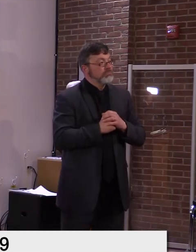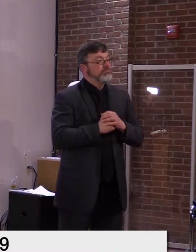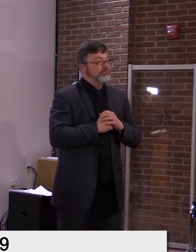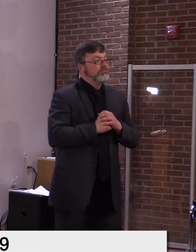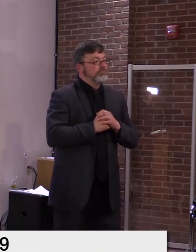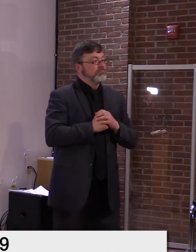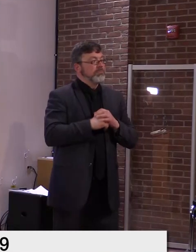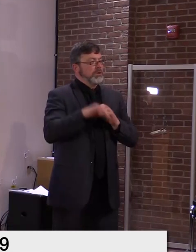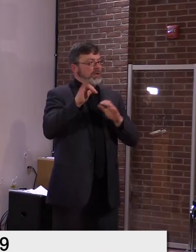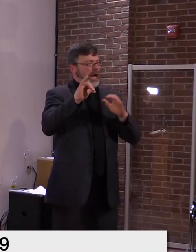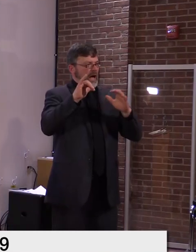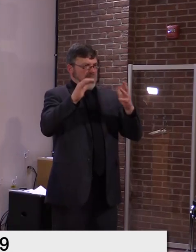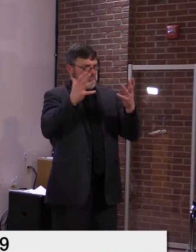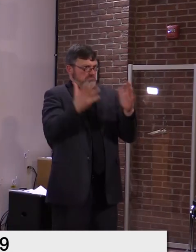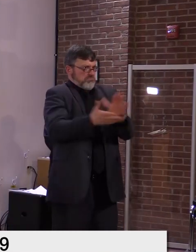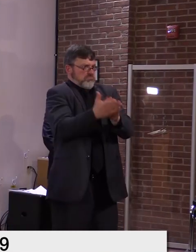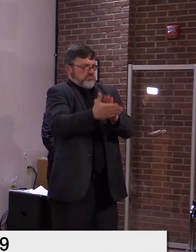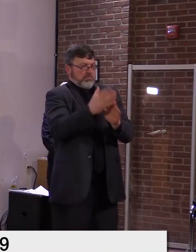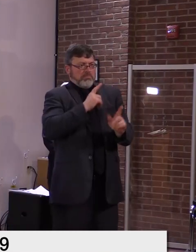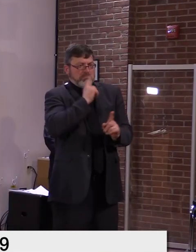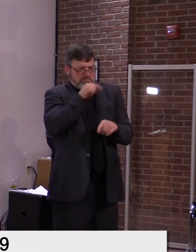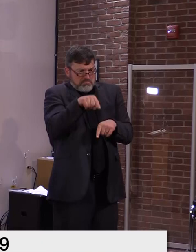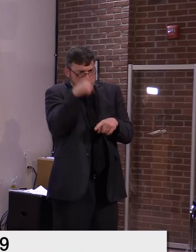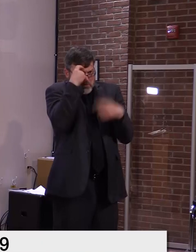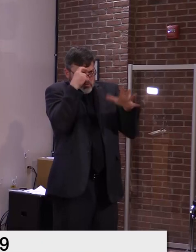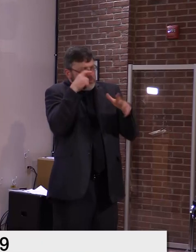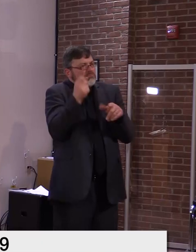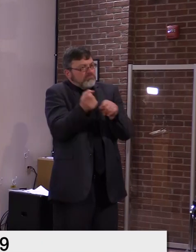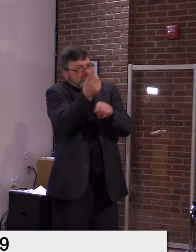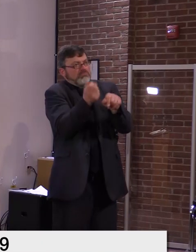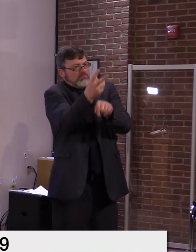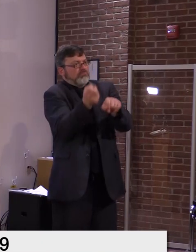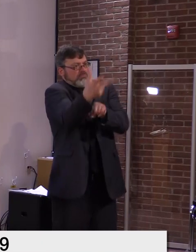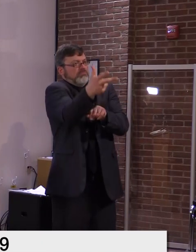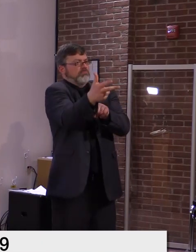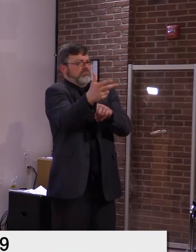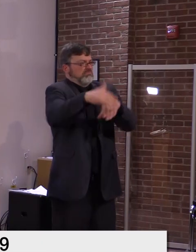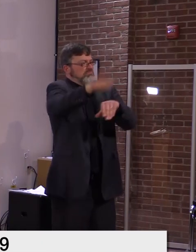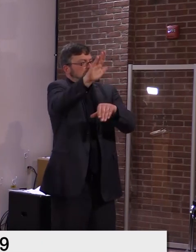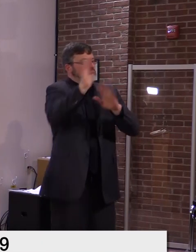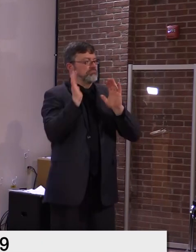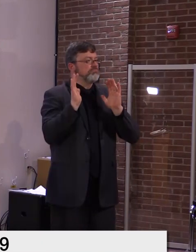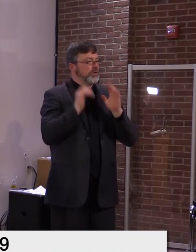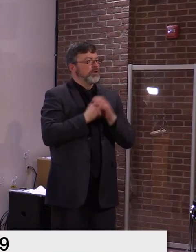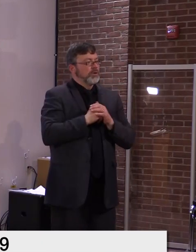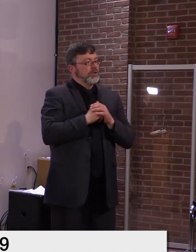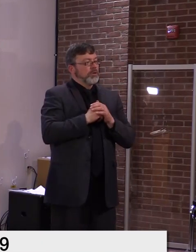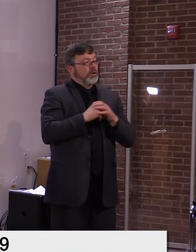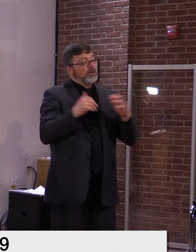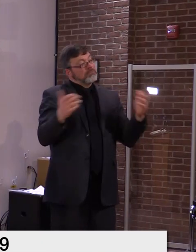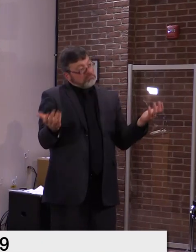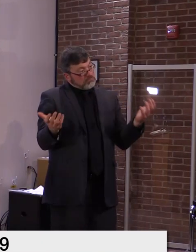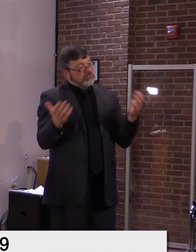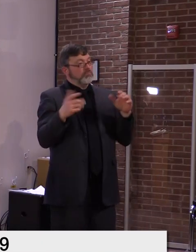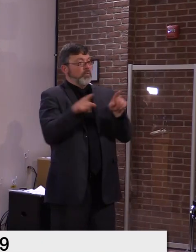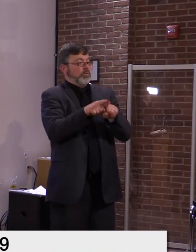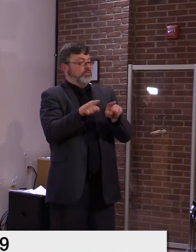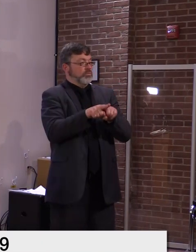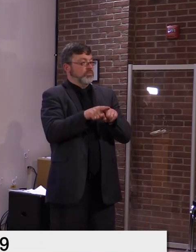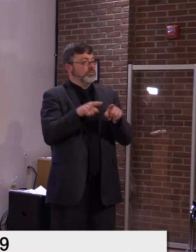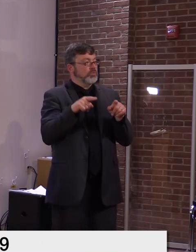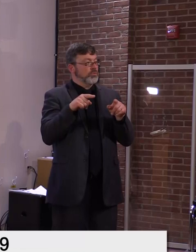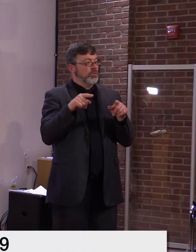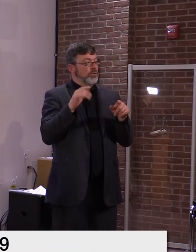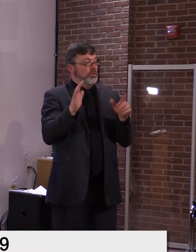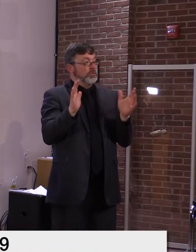this money will continue. As well, this fits in very nicely with my administration's